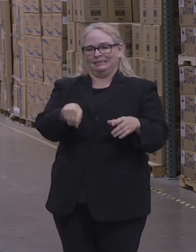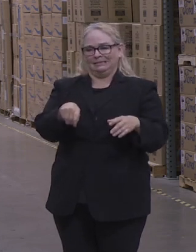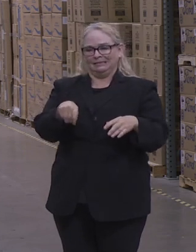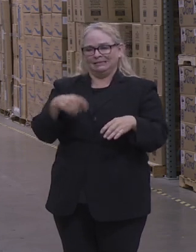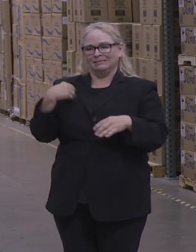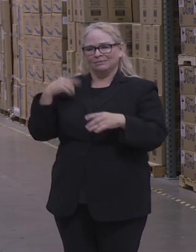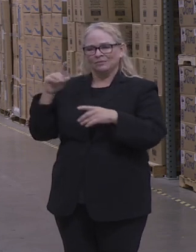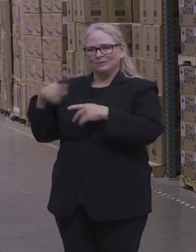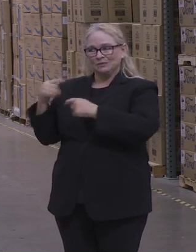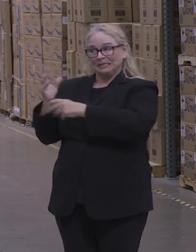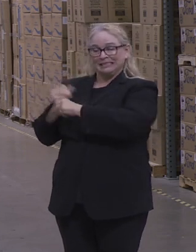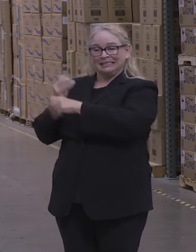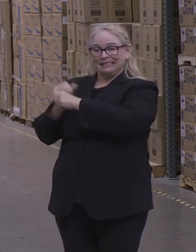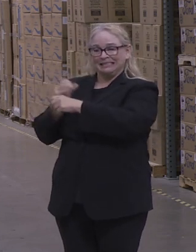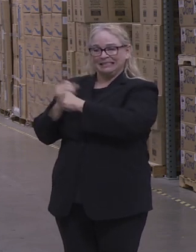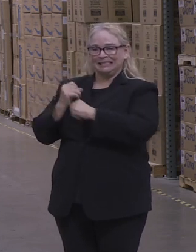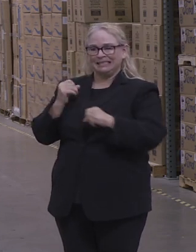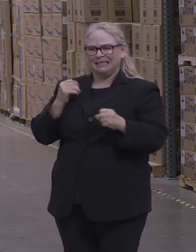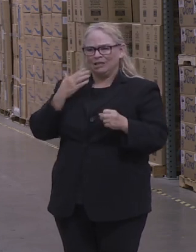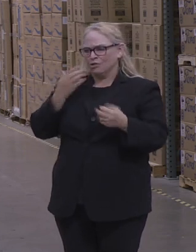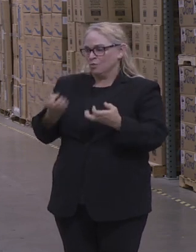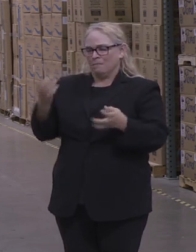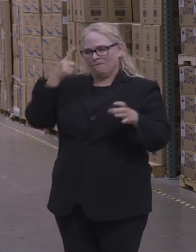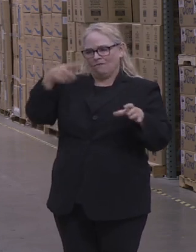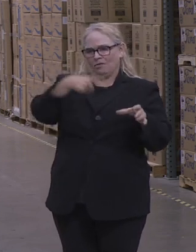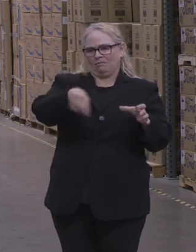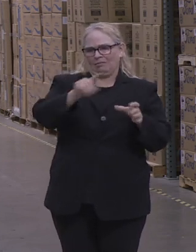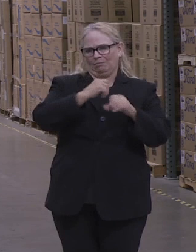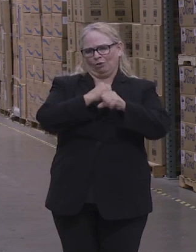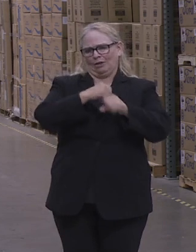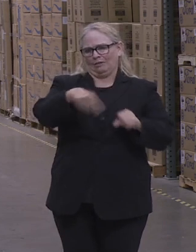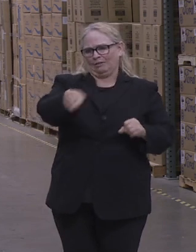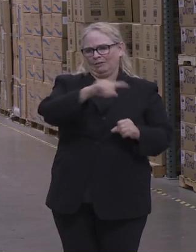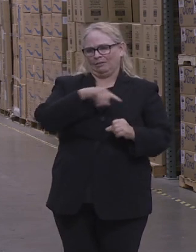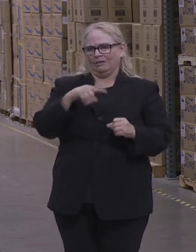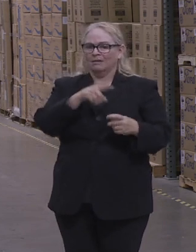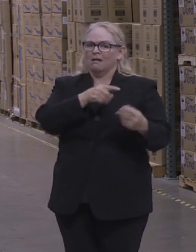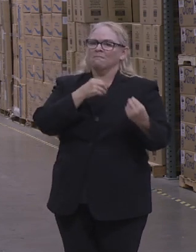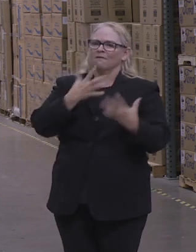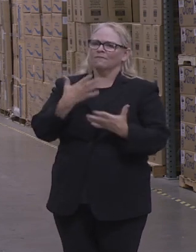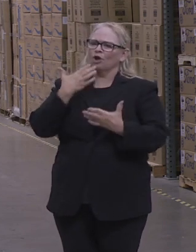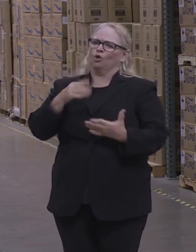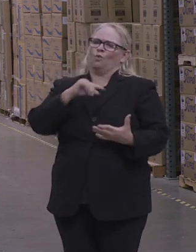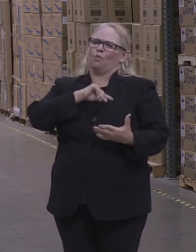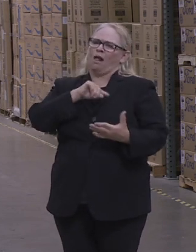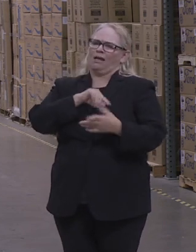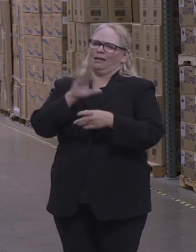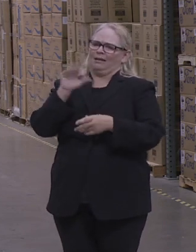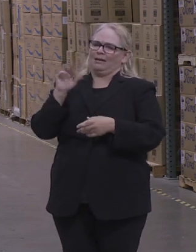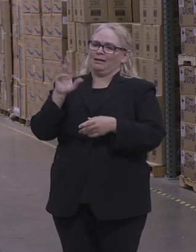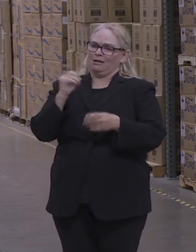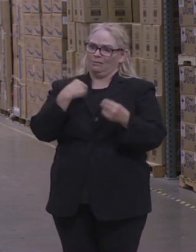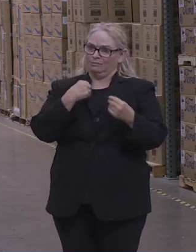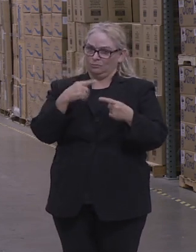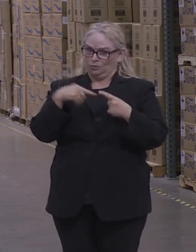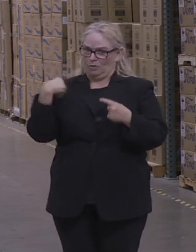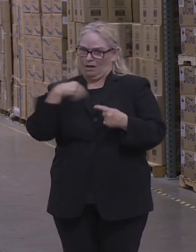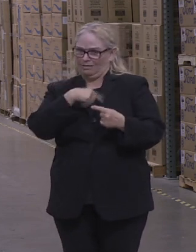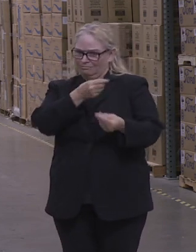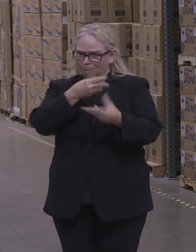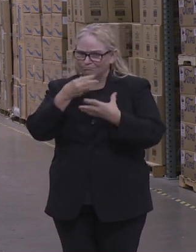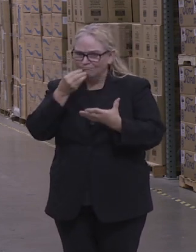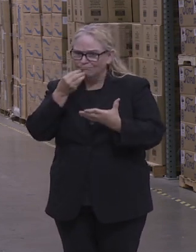highest quality health care that we possibly could, that we needed to protect those workers. And we've been able to get out some